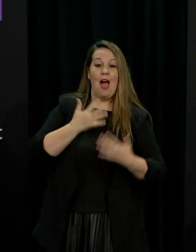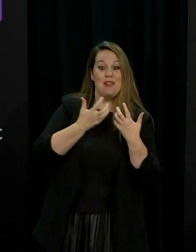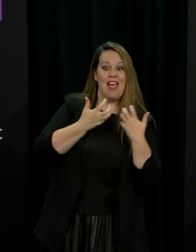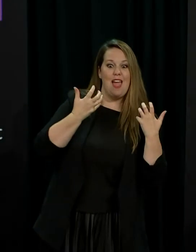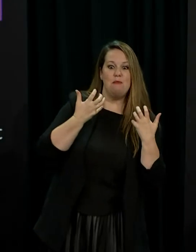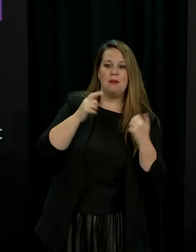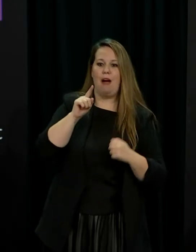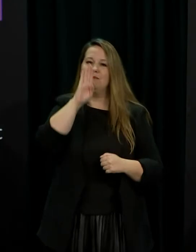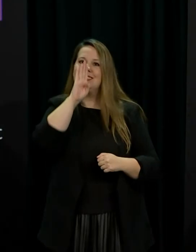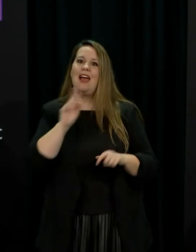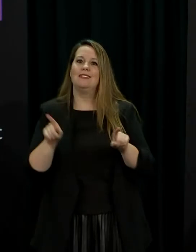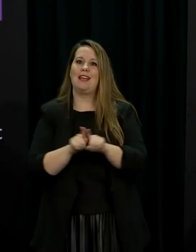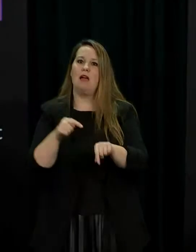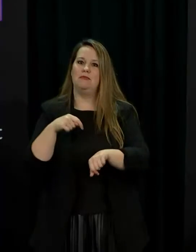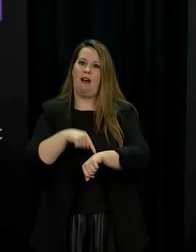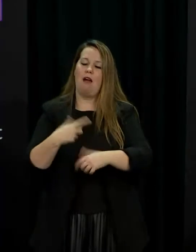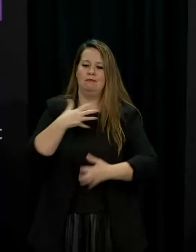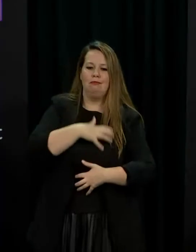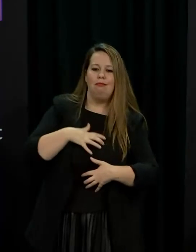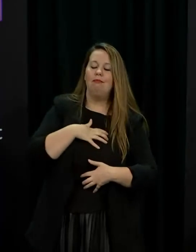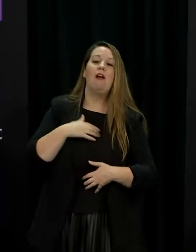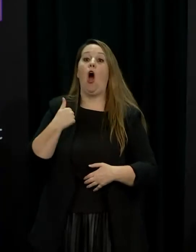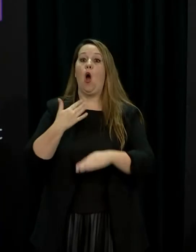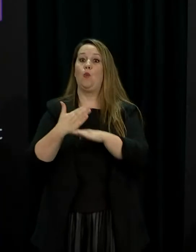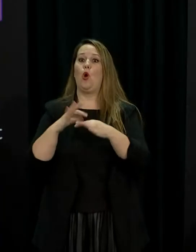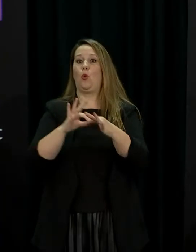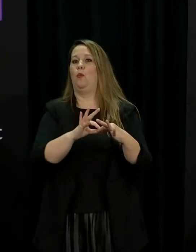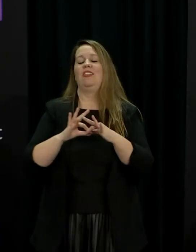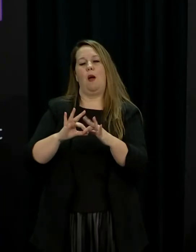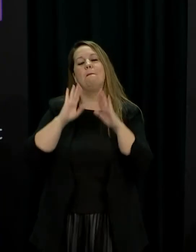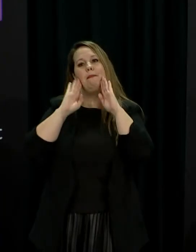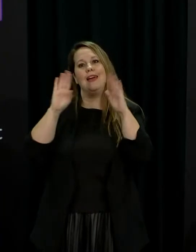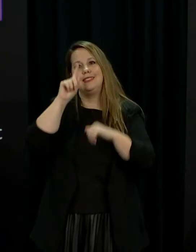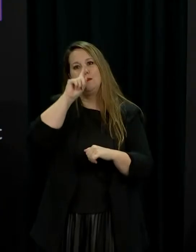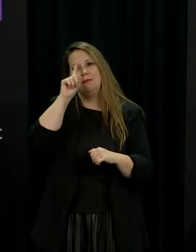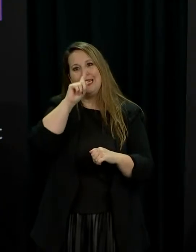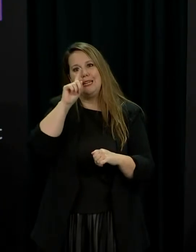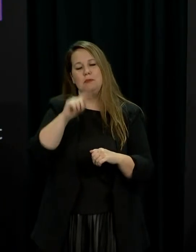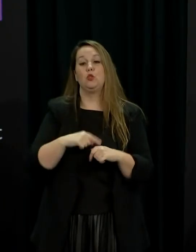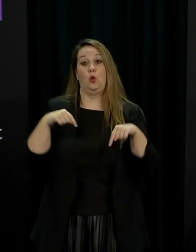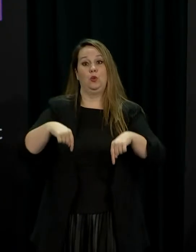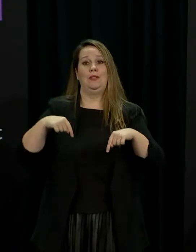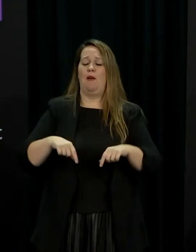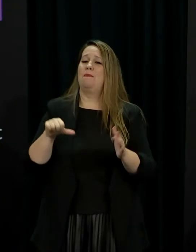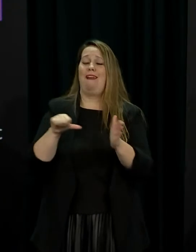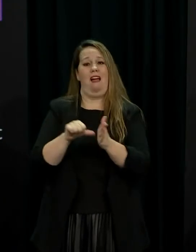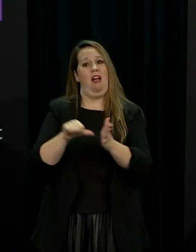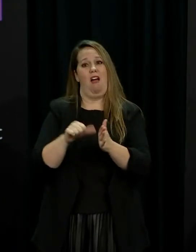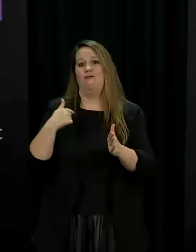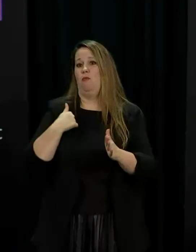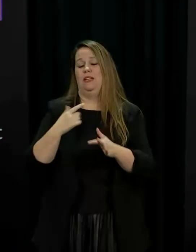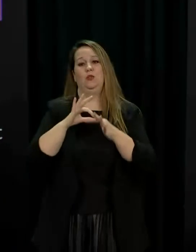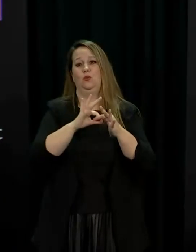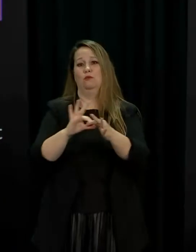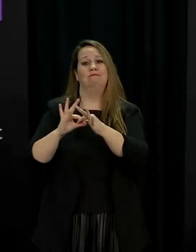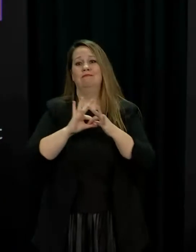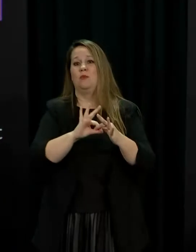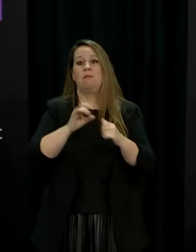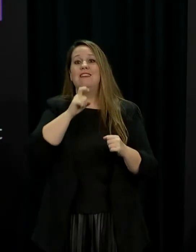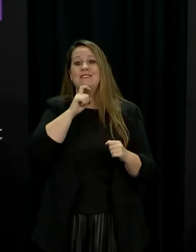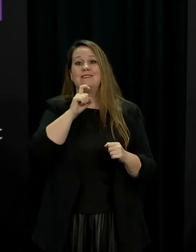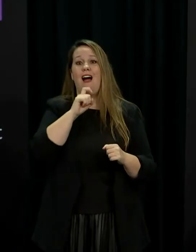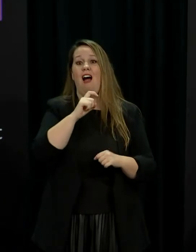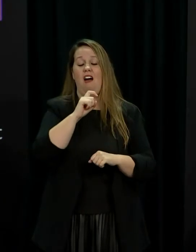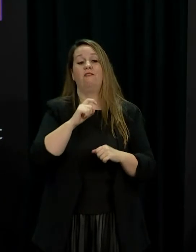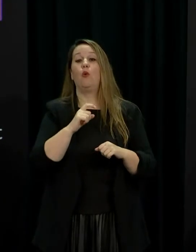with amazing people, and the hardest thing for me today is going to be talking to my staff on an all-staff Zoom meeting in about an